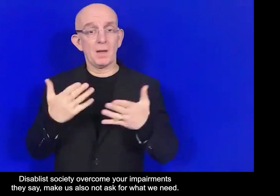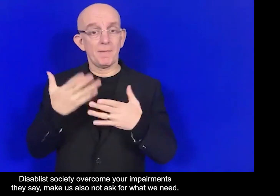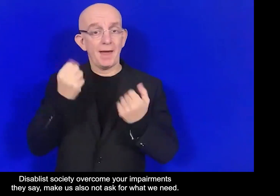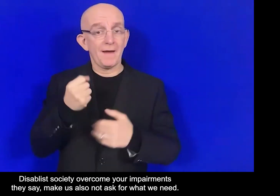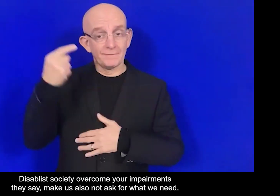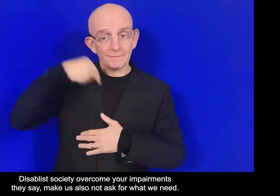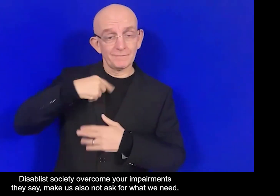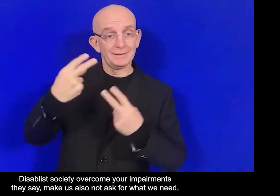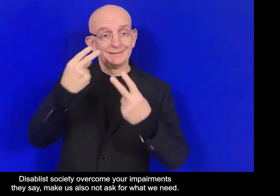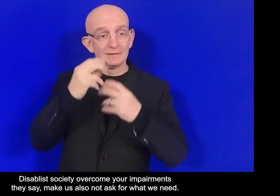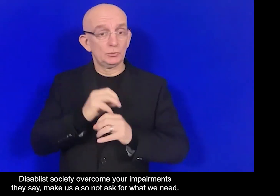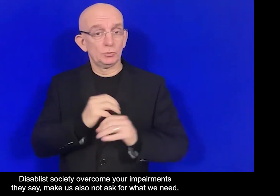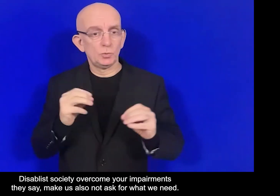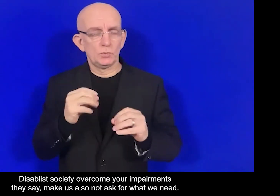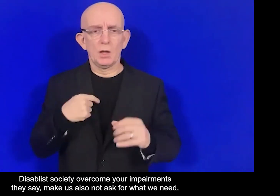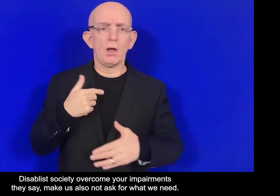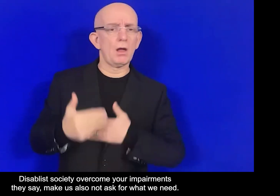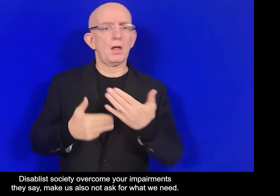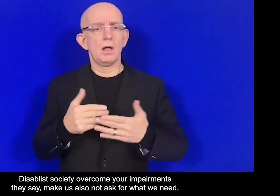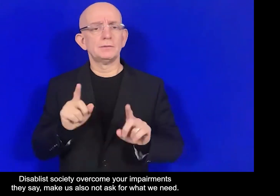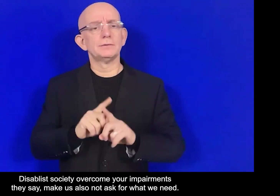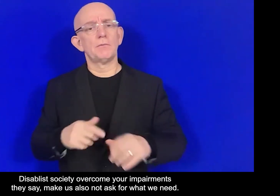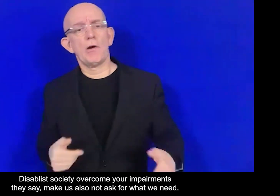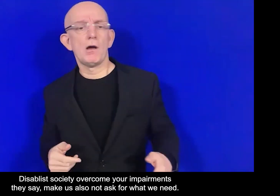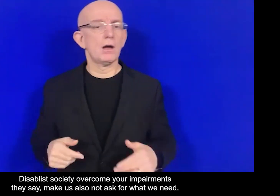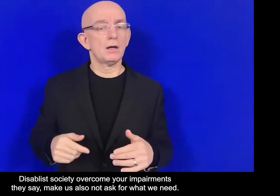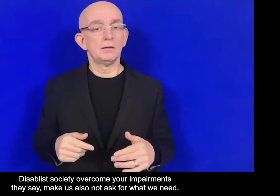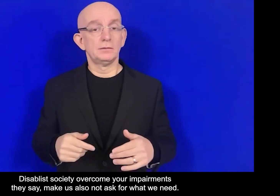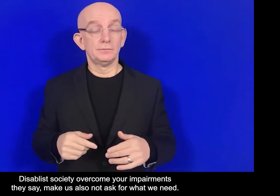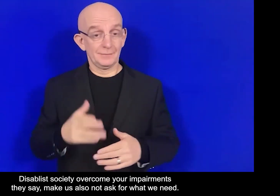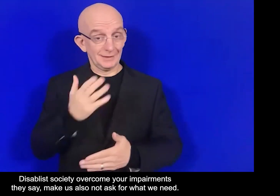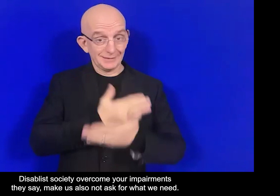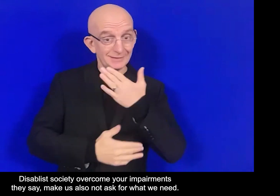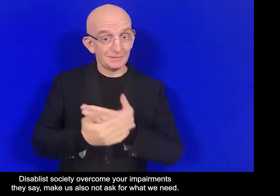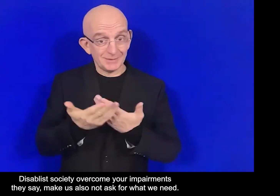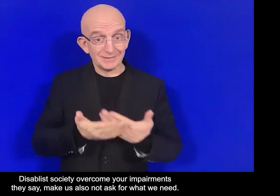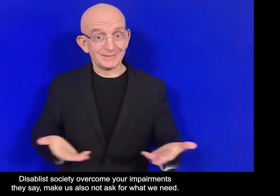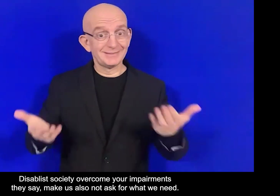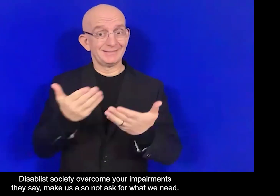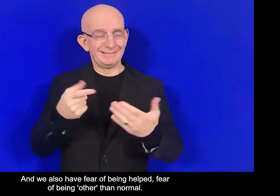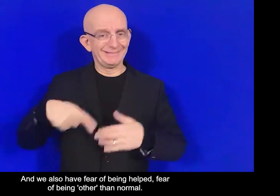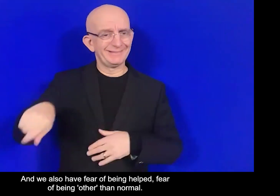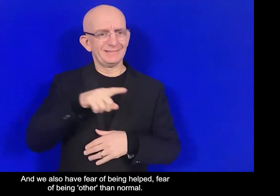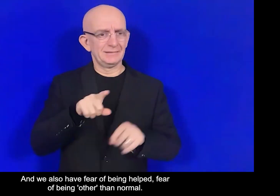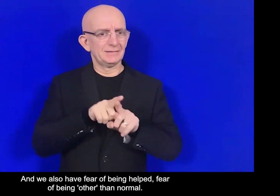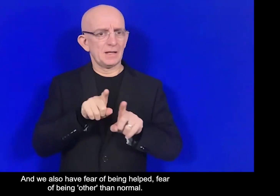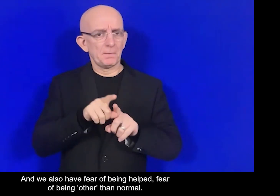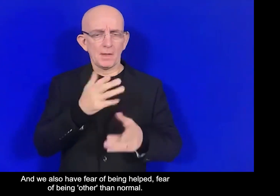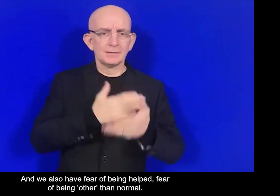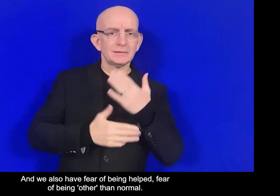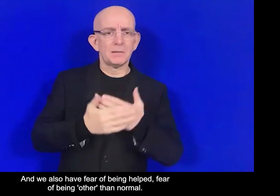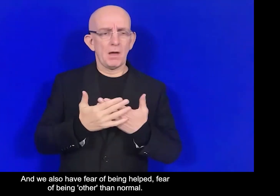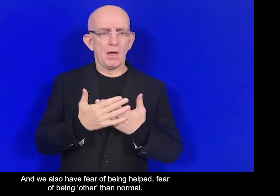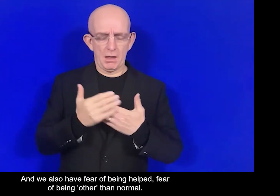overcome your impairments, they say, make us also not ask for what we need. And we also have fear